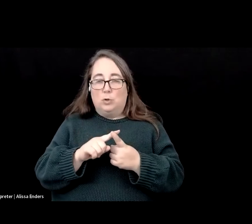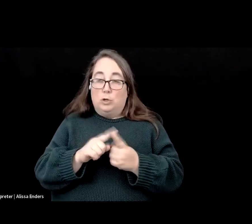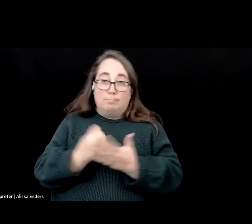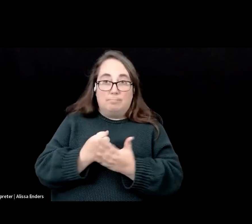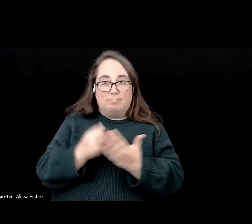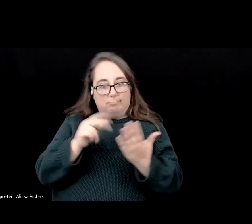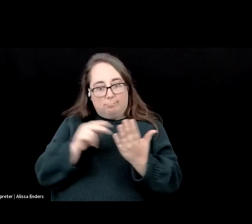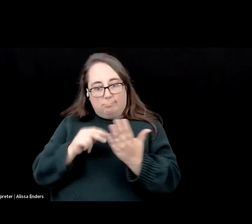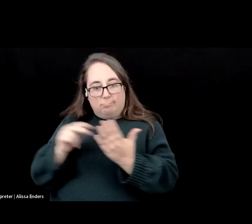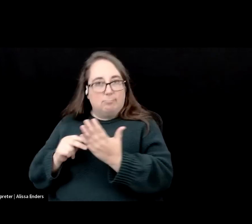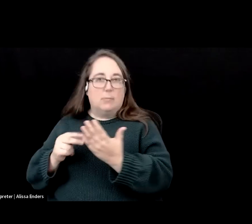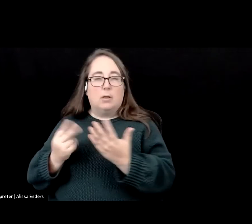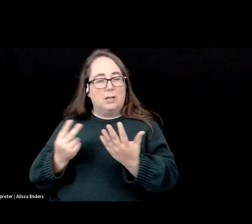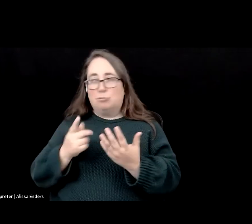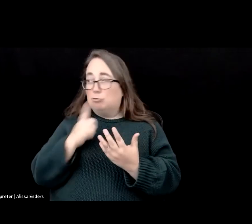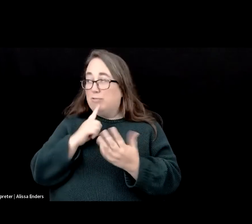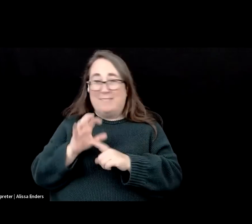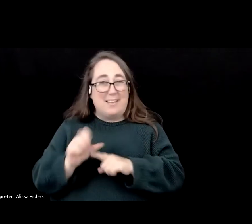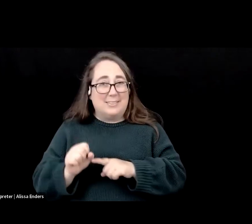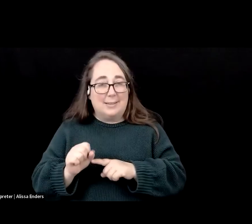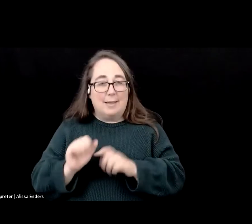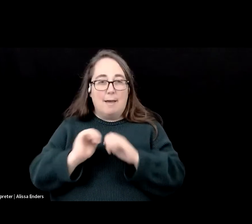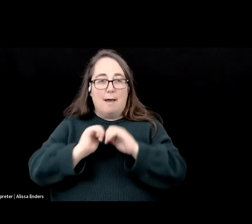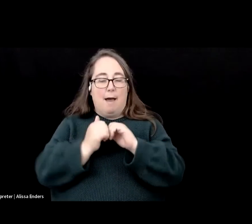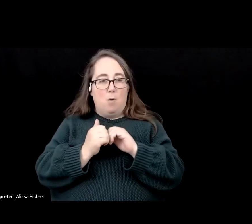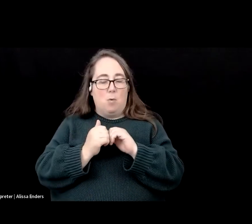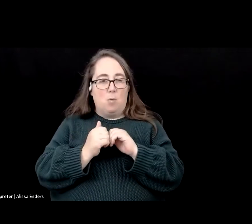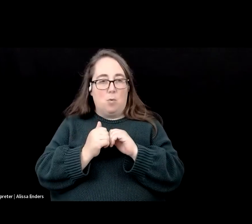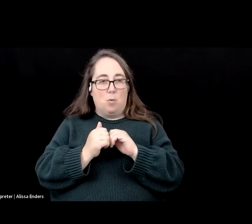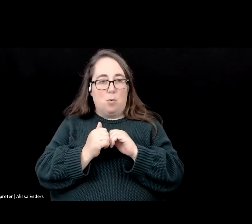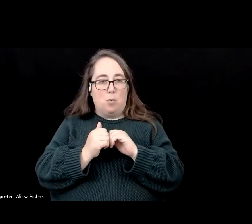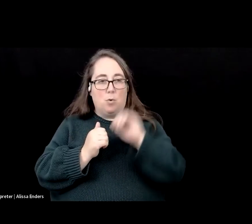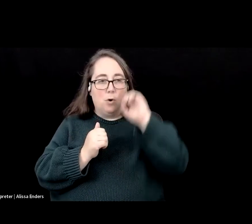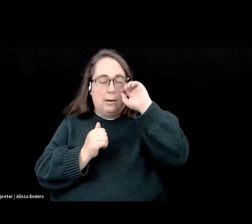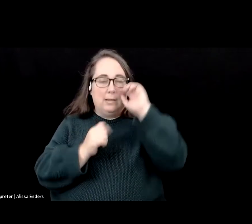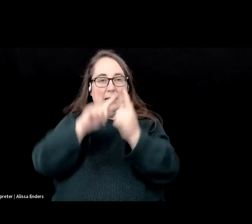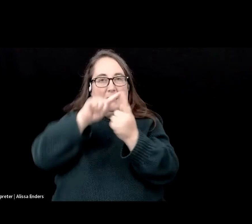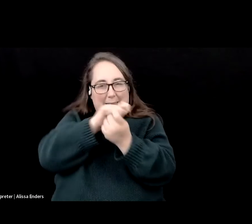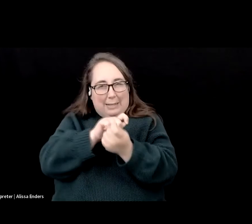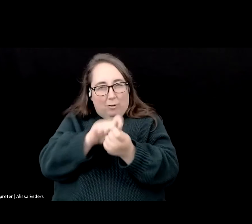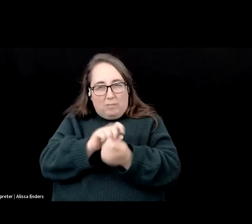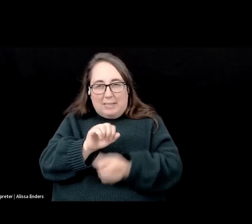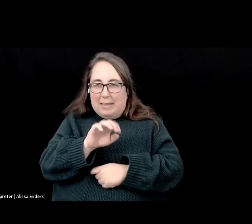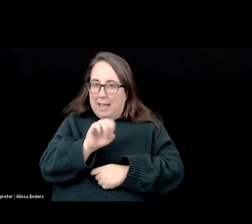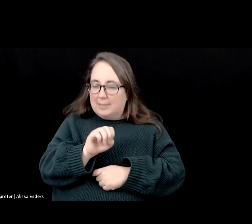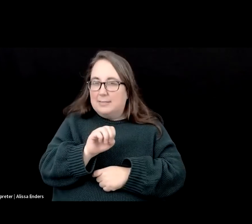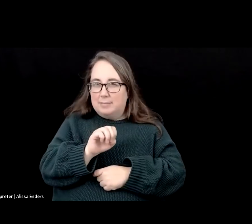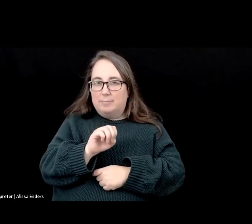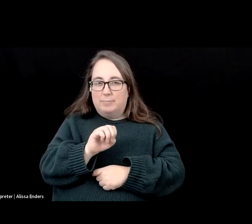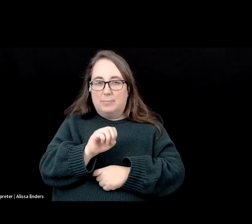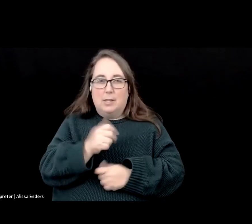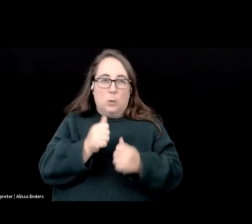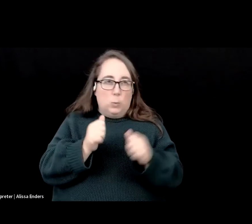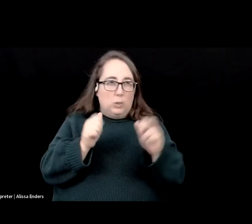actually fascinating. The ways they think, the particularities of the case and the way it shapes which issues the